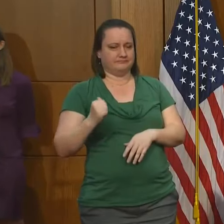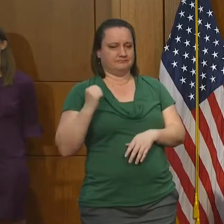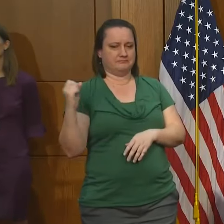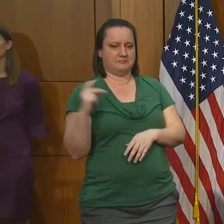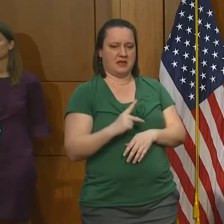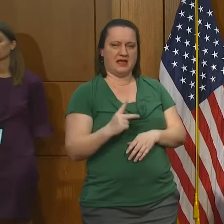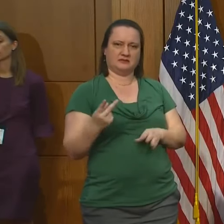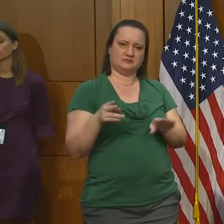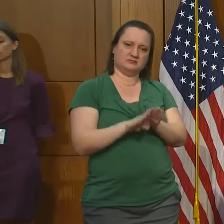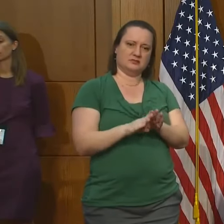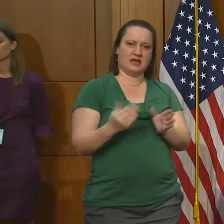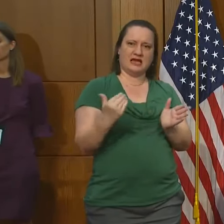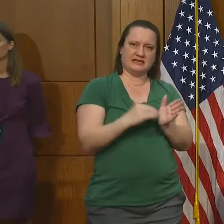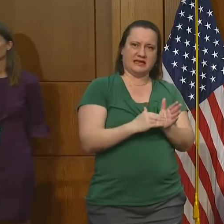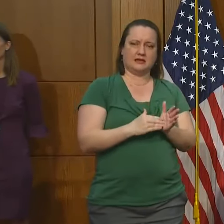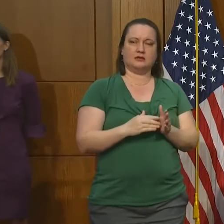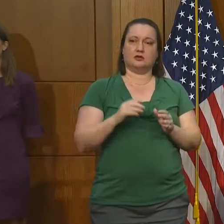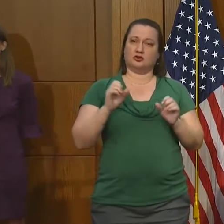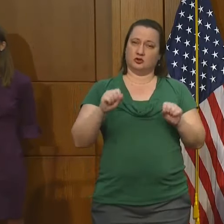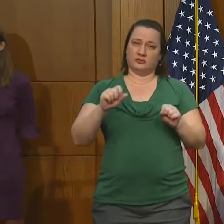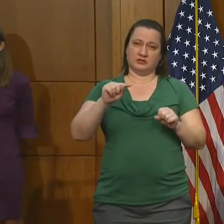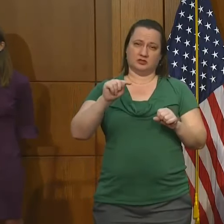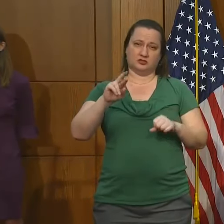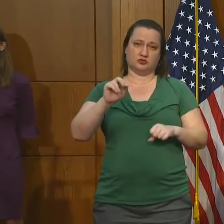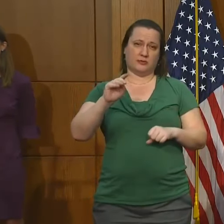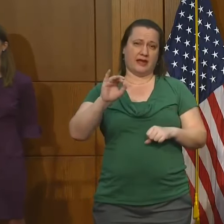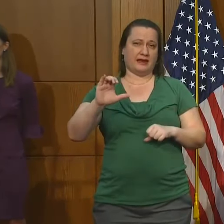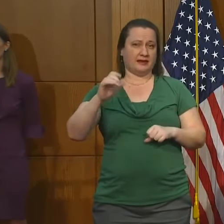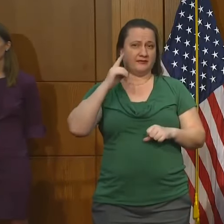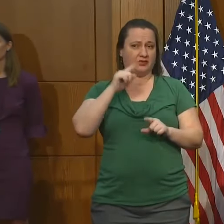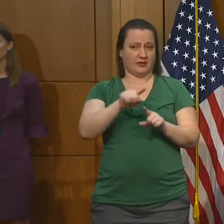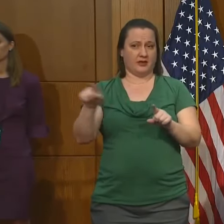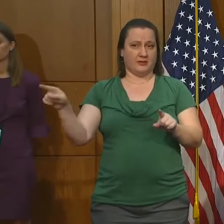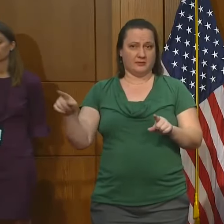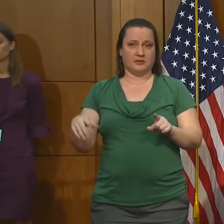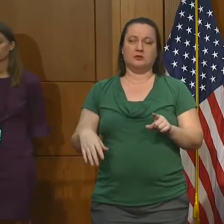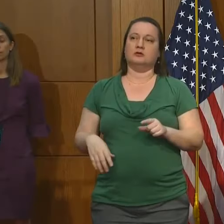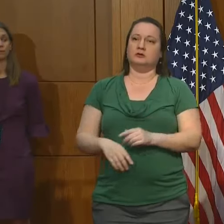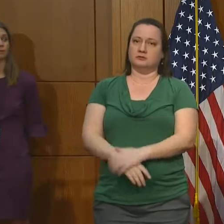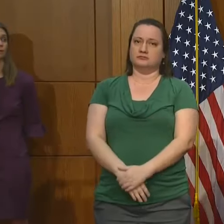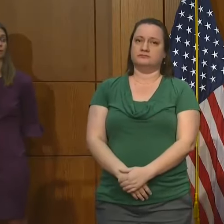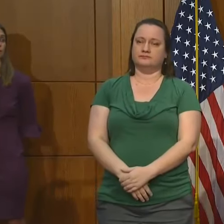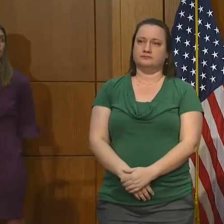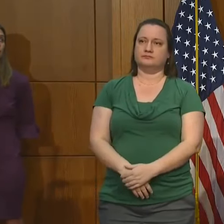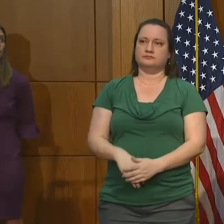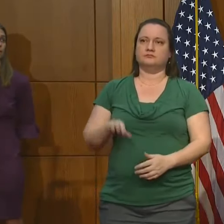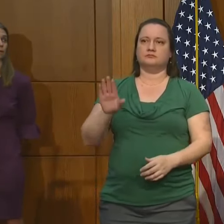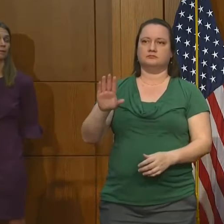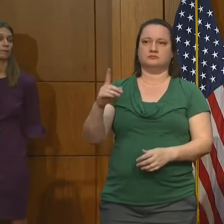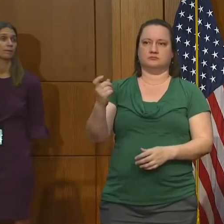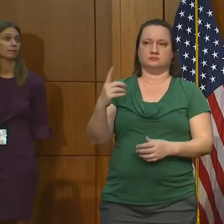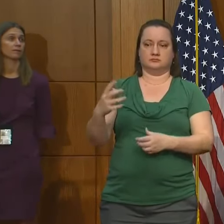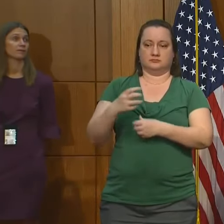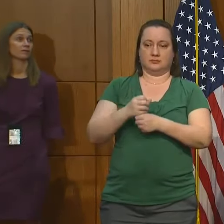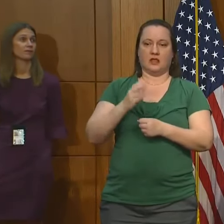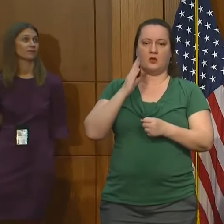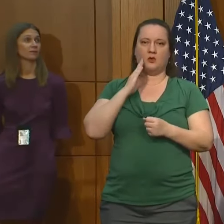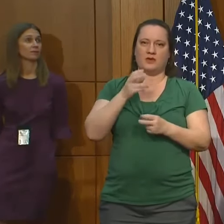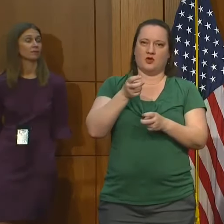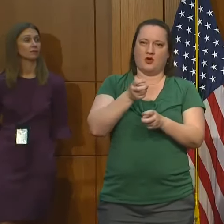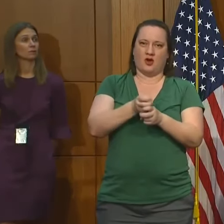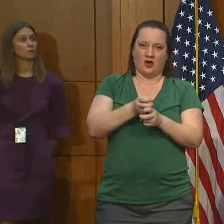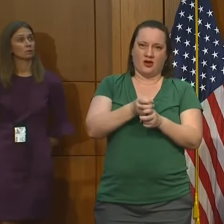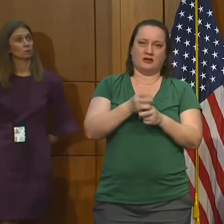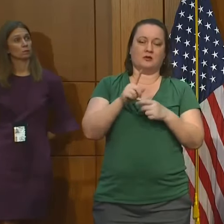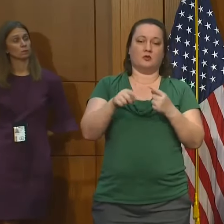traumatic. Yes. And we know, and the question is, it will be very difficult once we ease restrictions to go back to